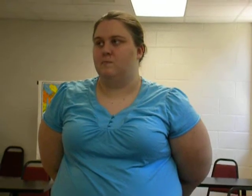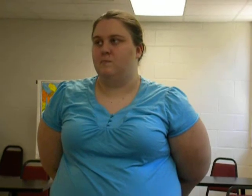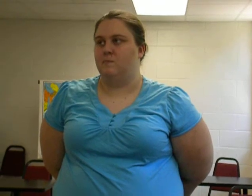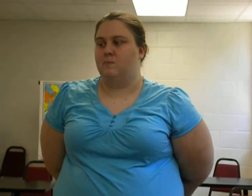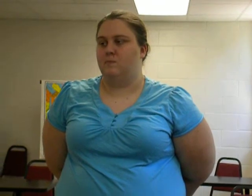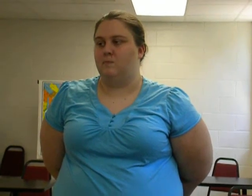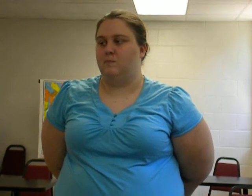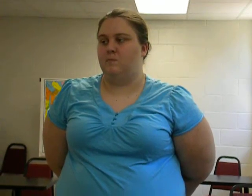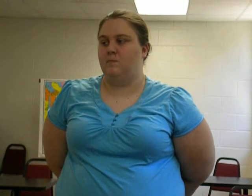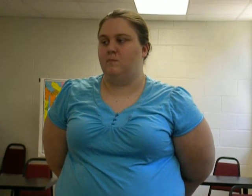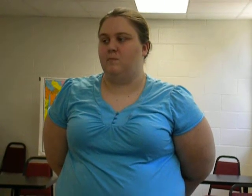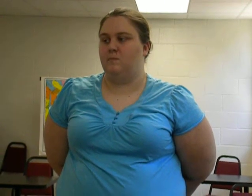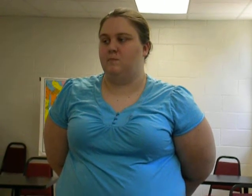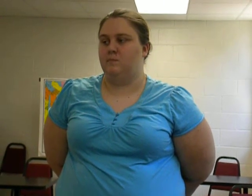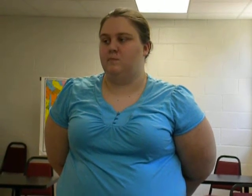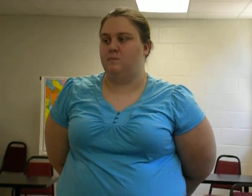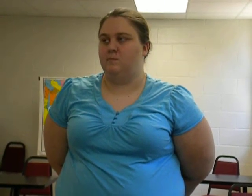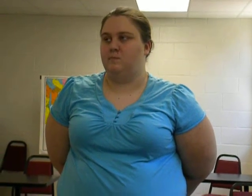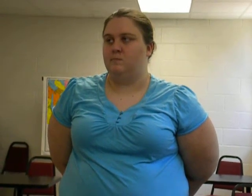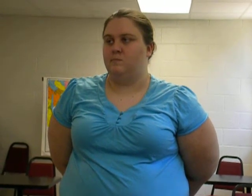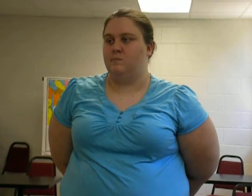a screwdriver, and it's a blade, yeah.